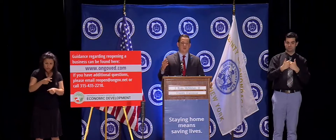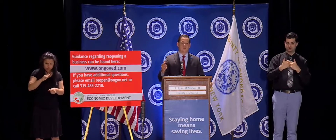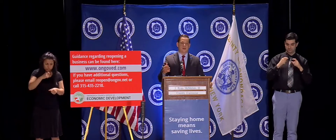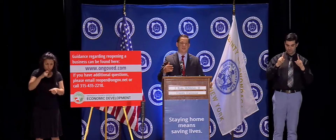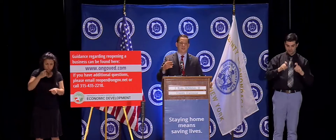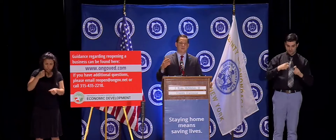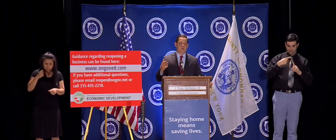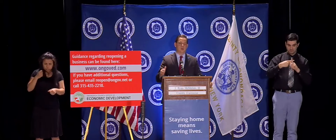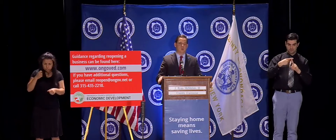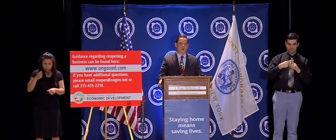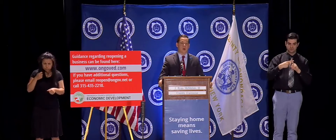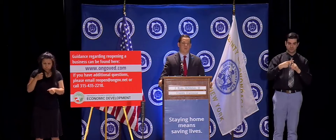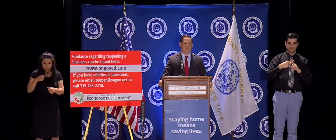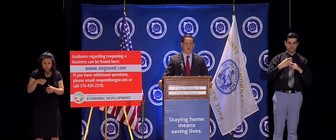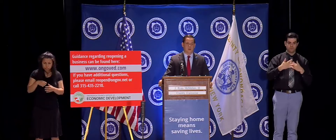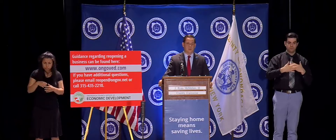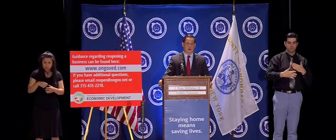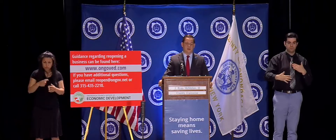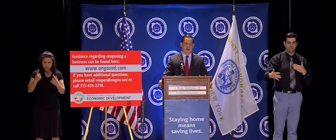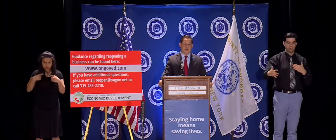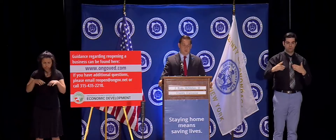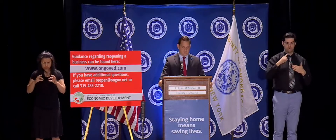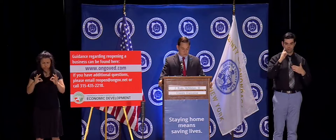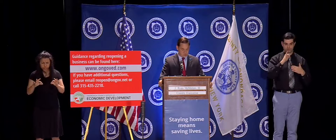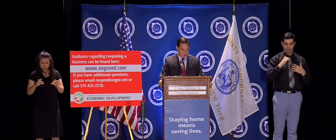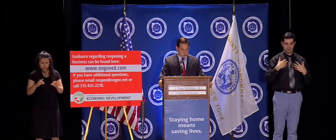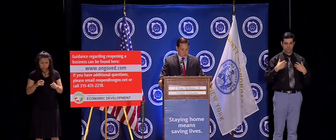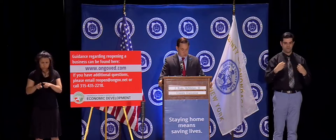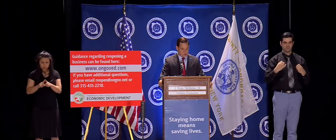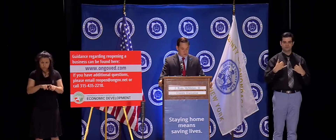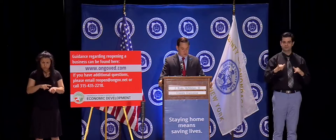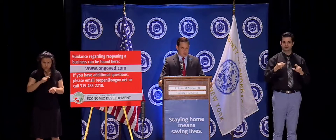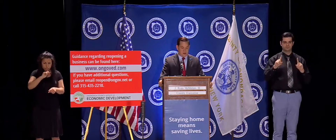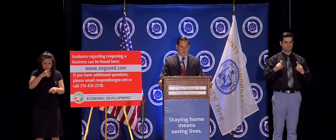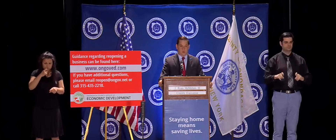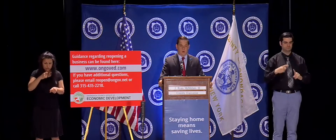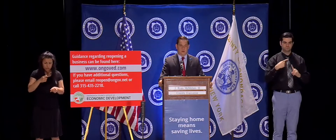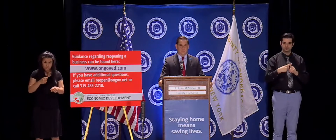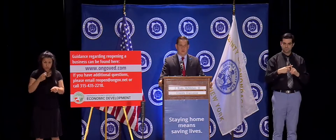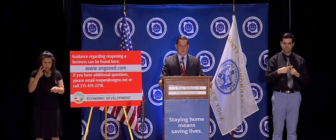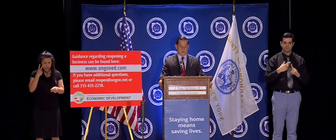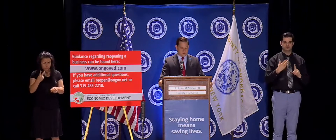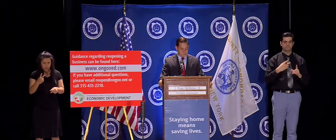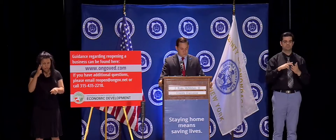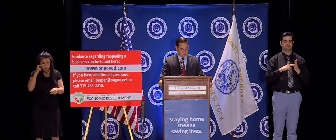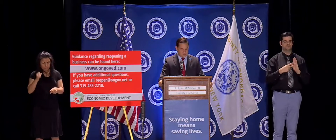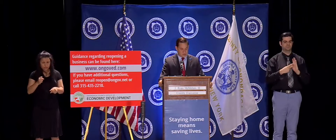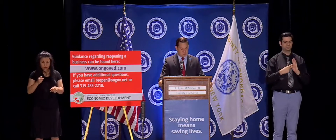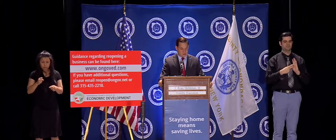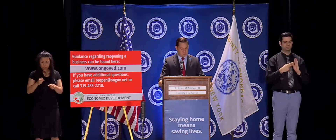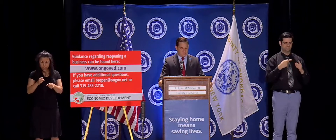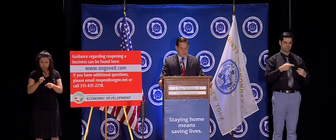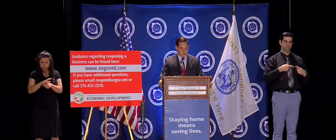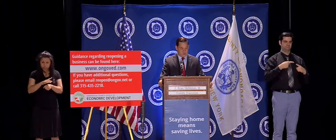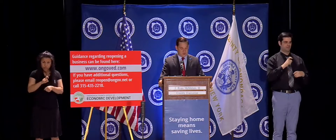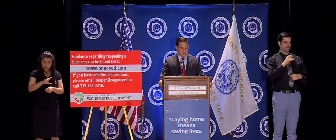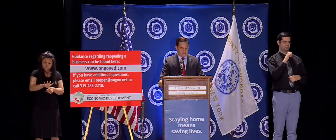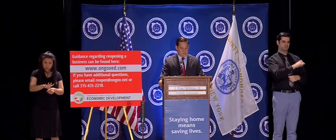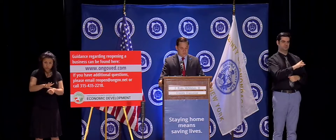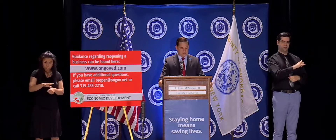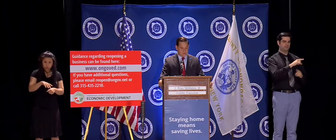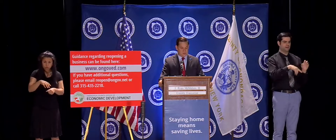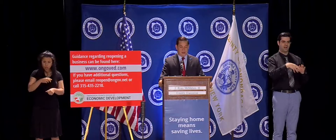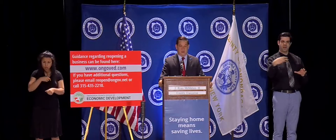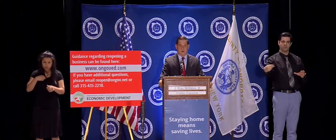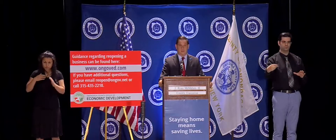after you've been deemed recovered by the doctors. So this is a challenge. We're working through this. The 82 number